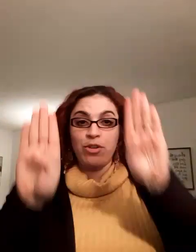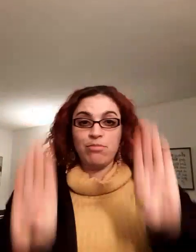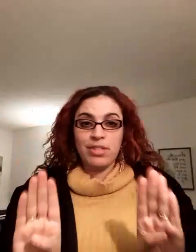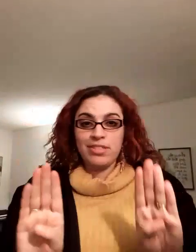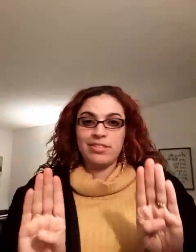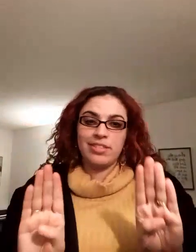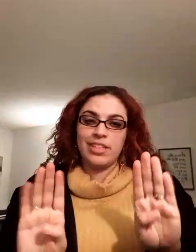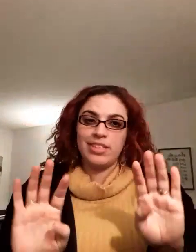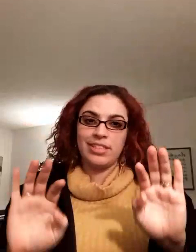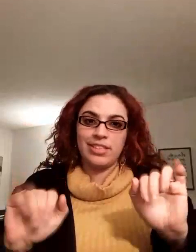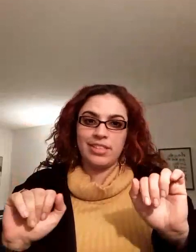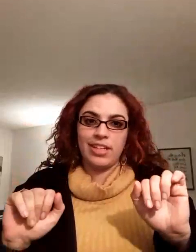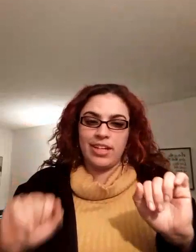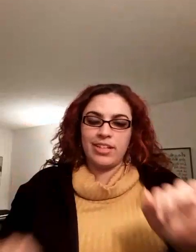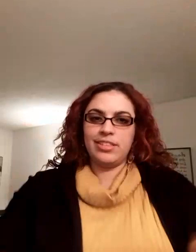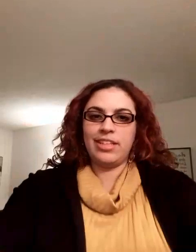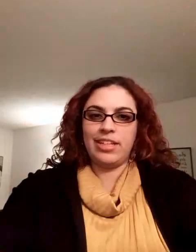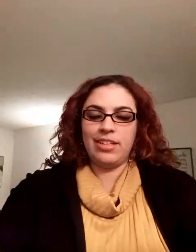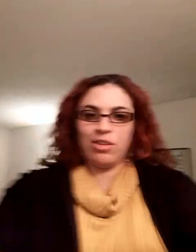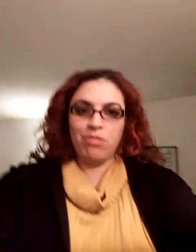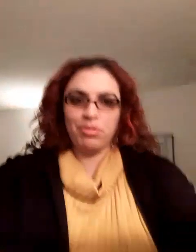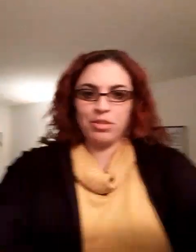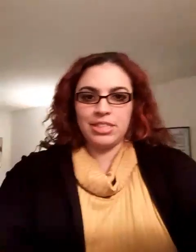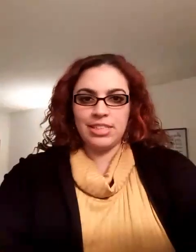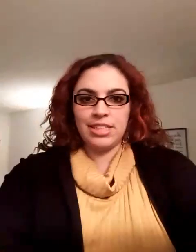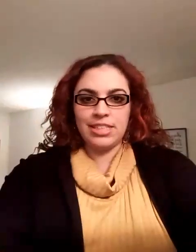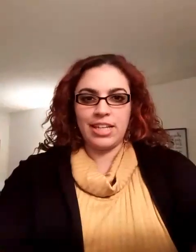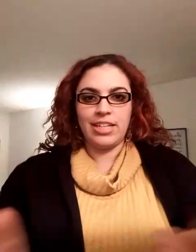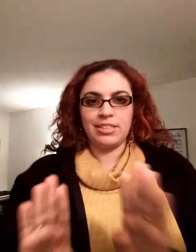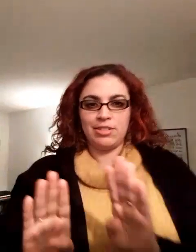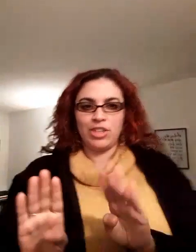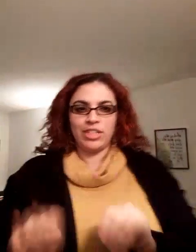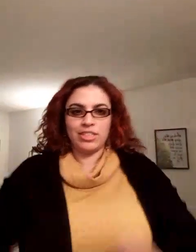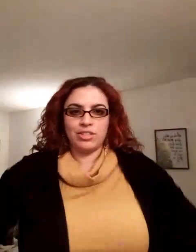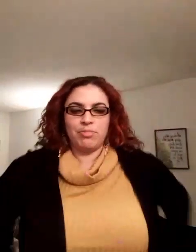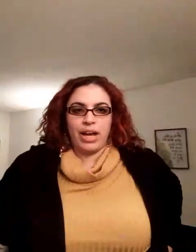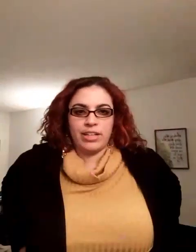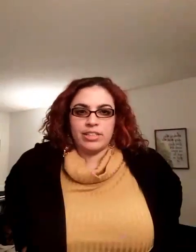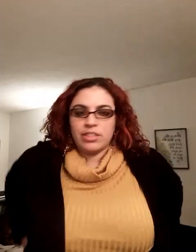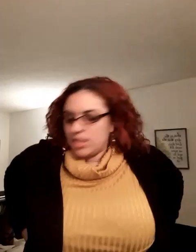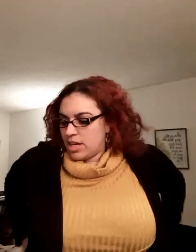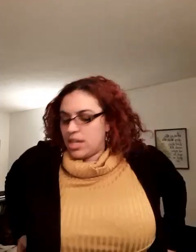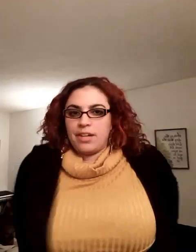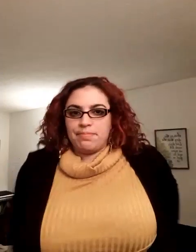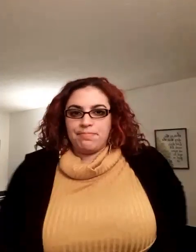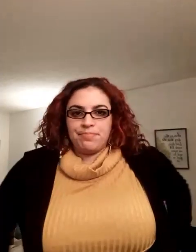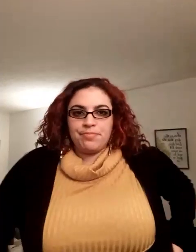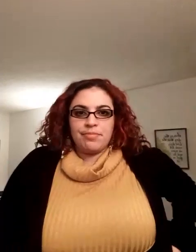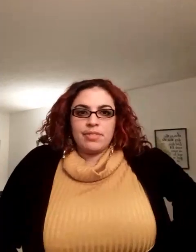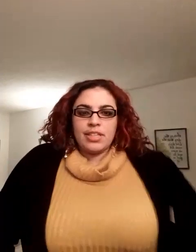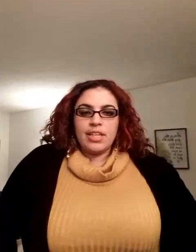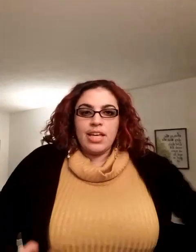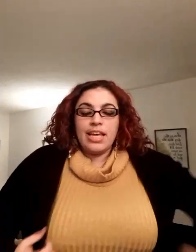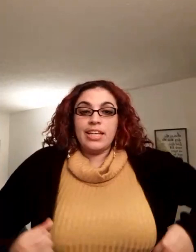biome is, you can see the signs. I tried to scoot back a little. Um, yeah,